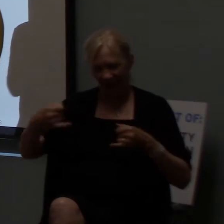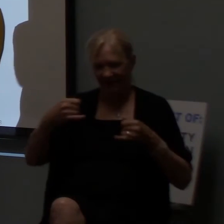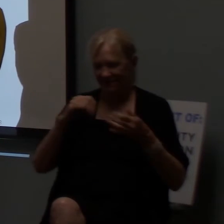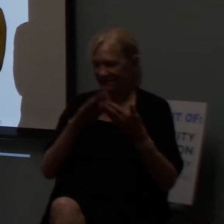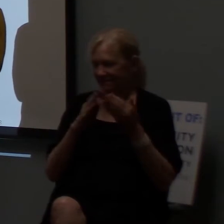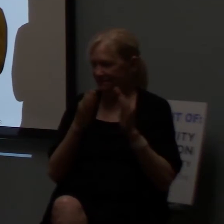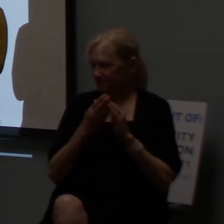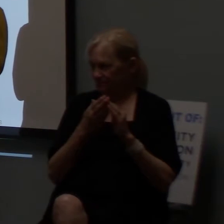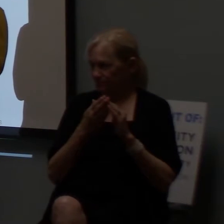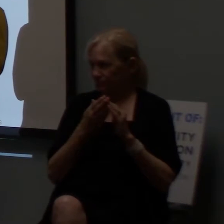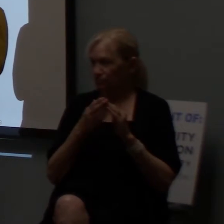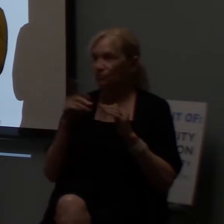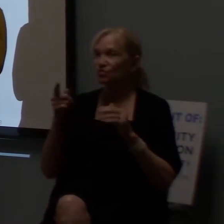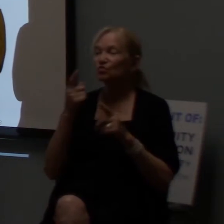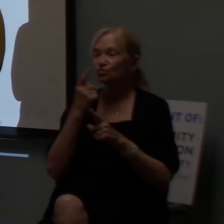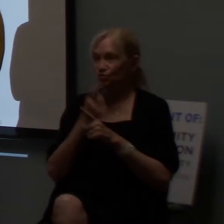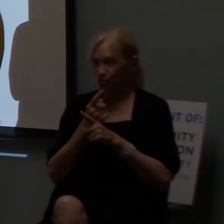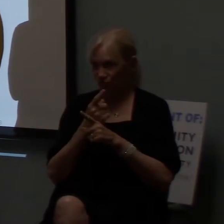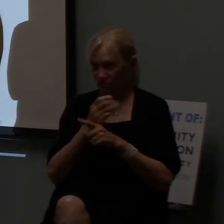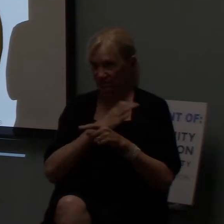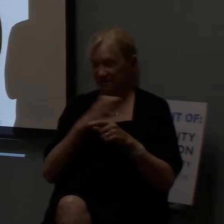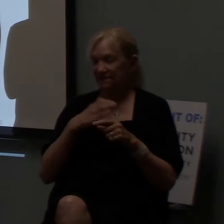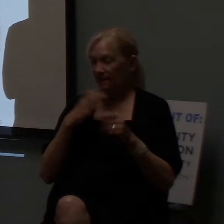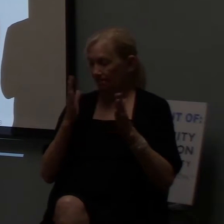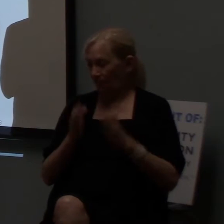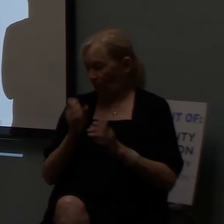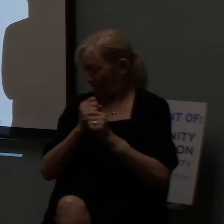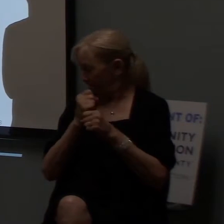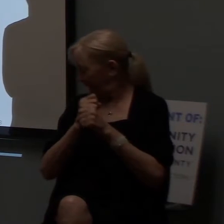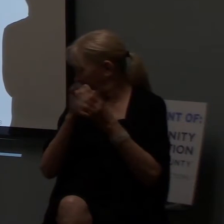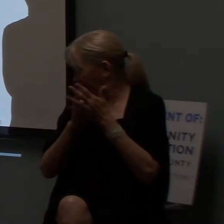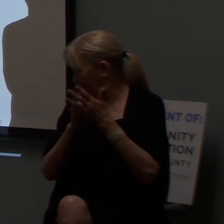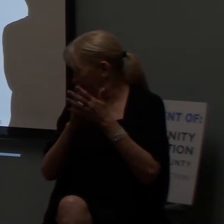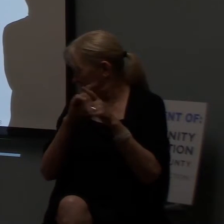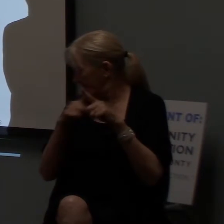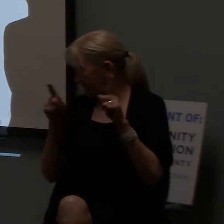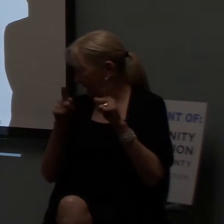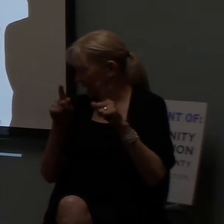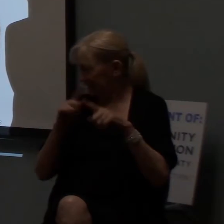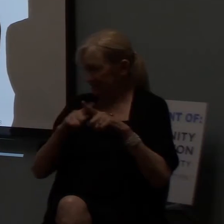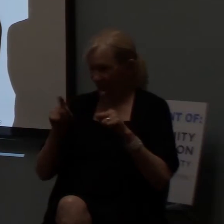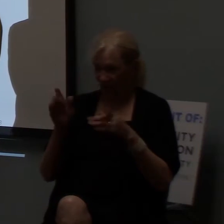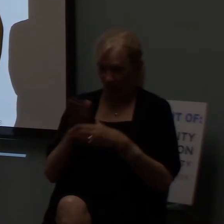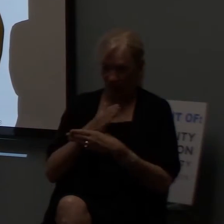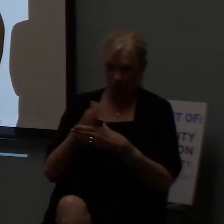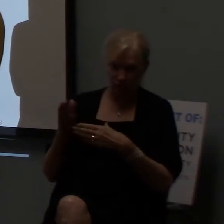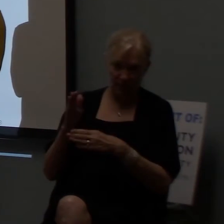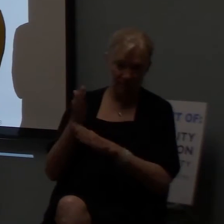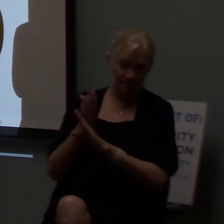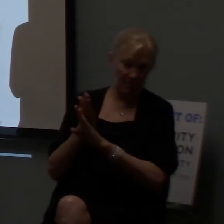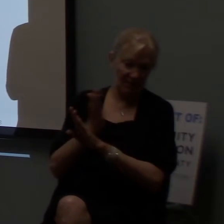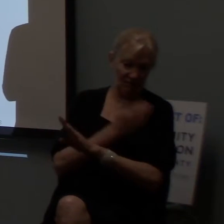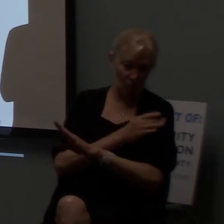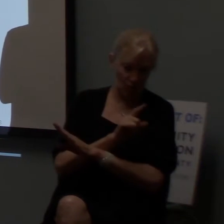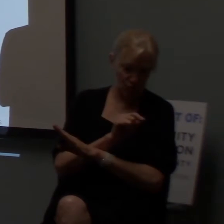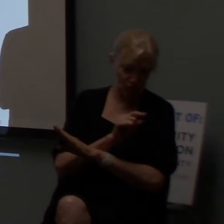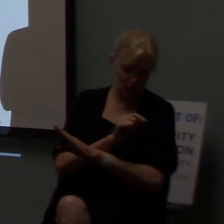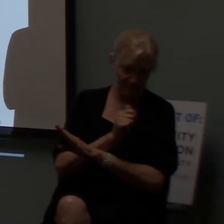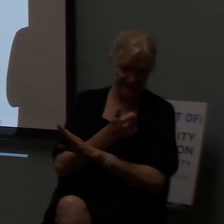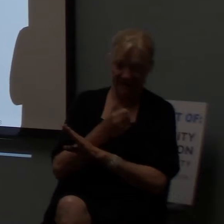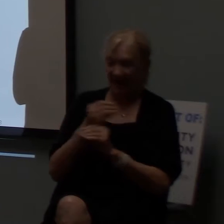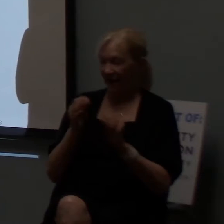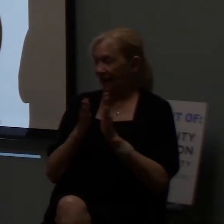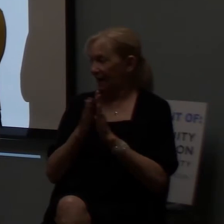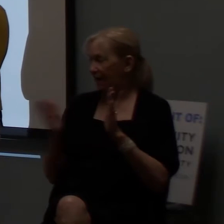So you're absolutely right, the commissioners do make that decision. But the difference between the pre-2010 maps and the post-2010